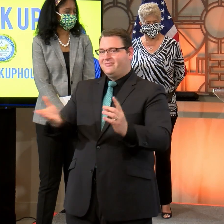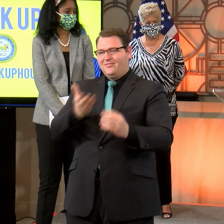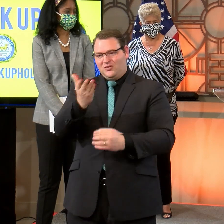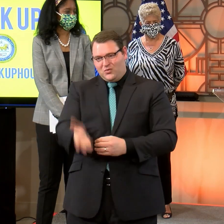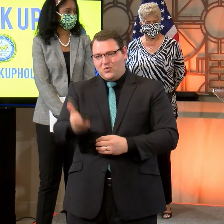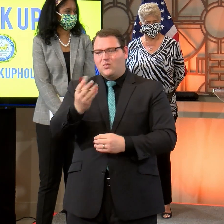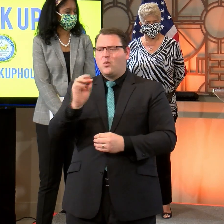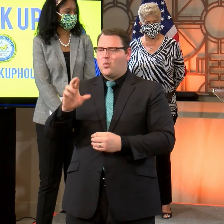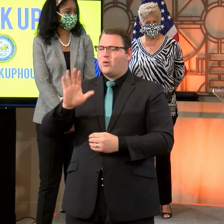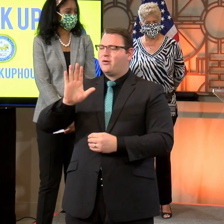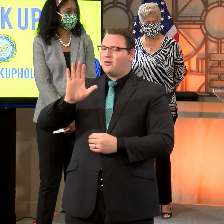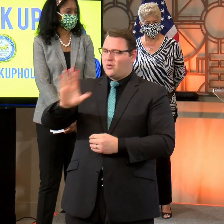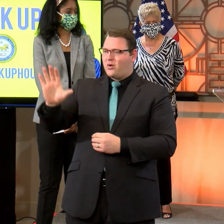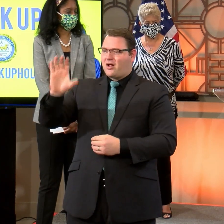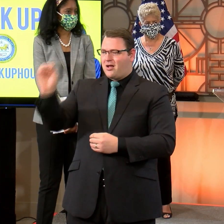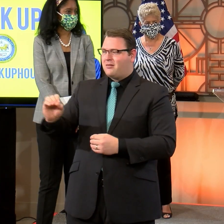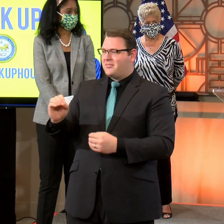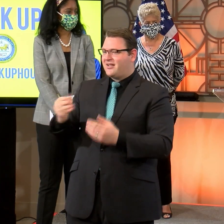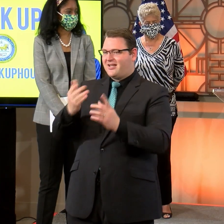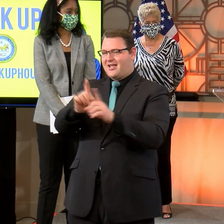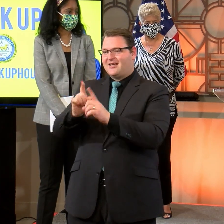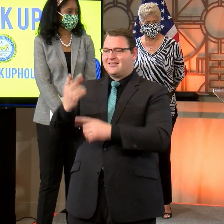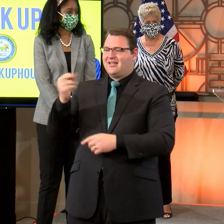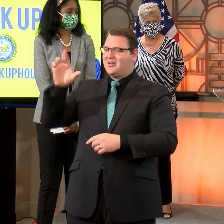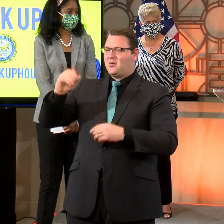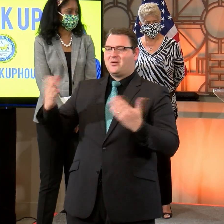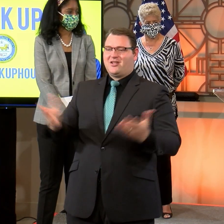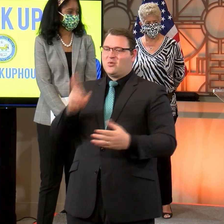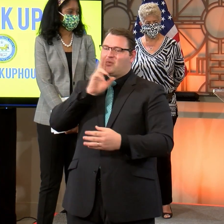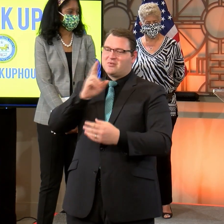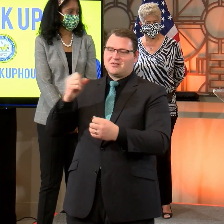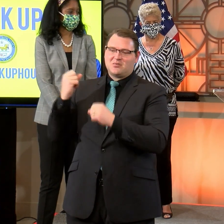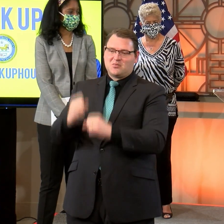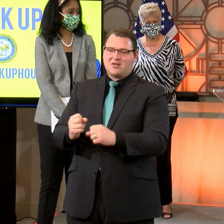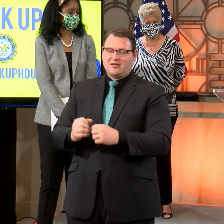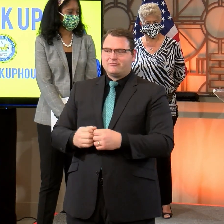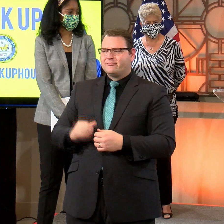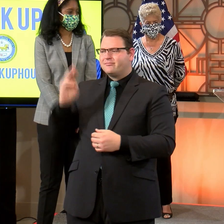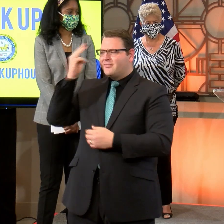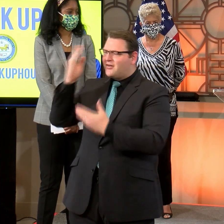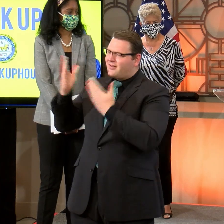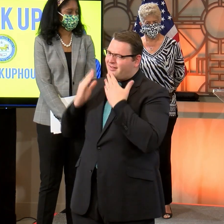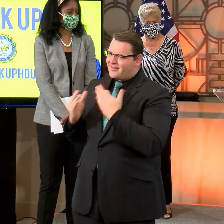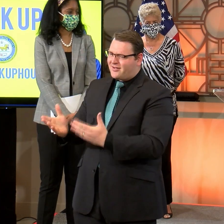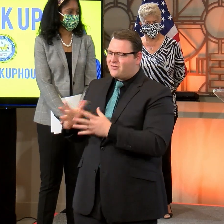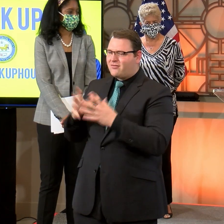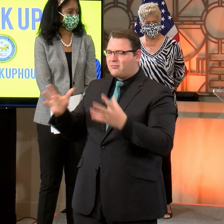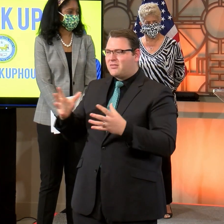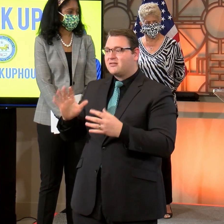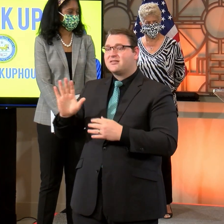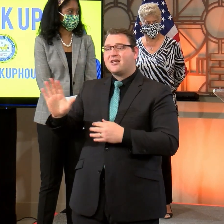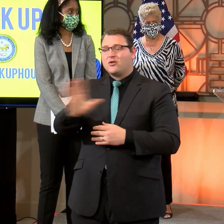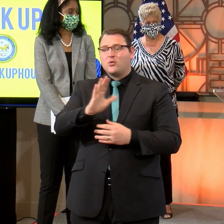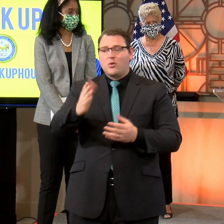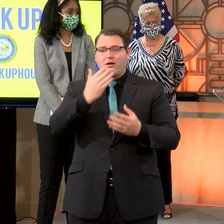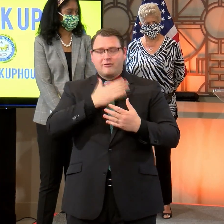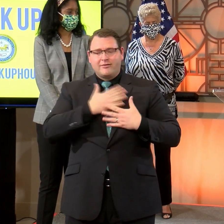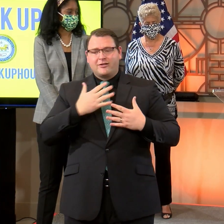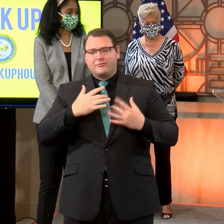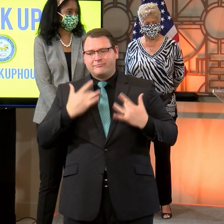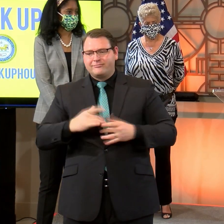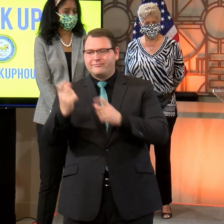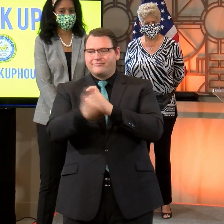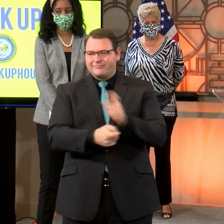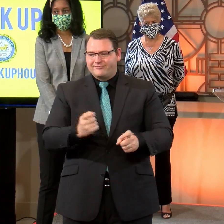Mayor Turner and the City of Houston are extremely grateful, and thank you in advance for your care, concern, and contribution. Now I'd like to